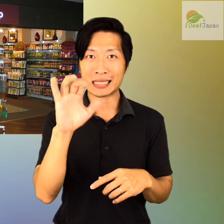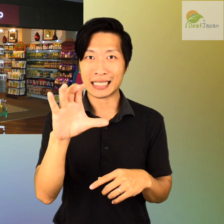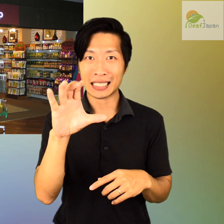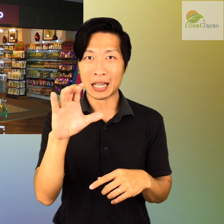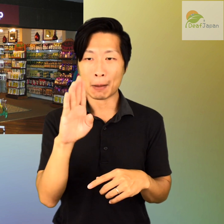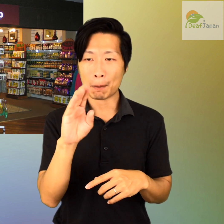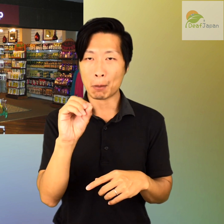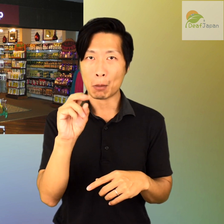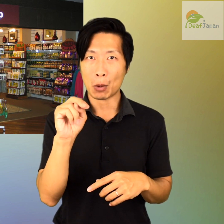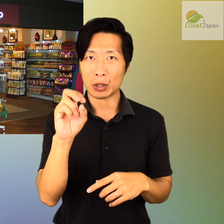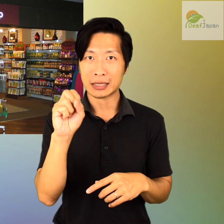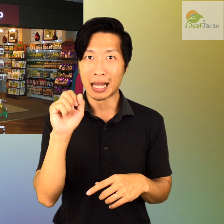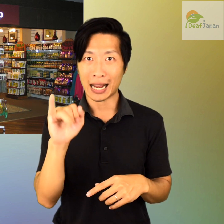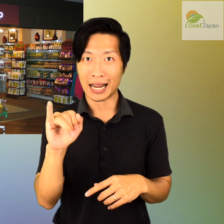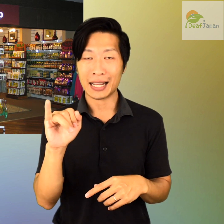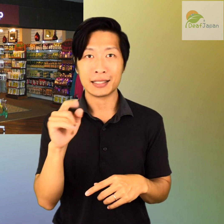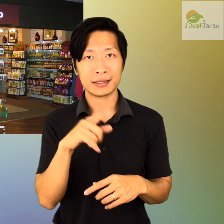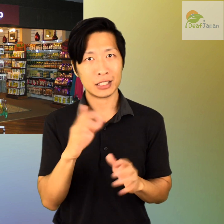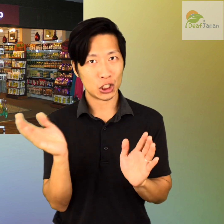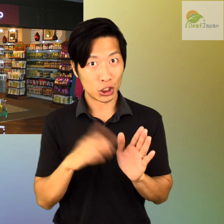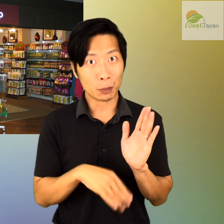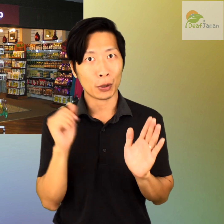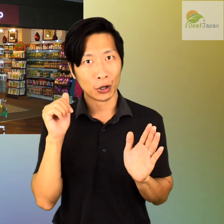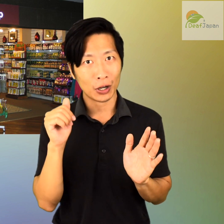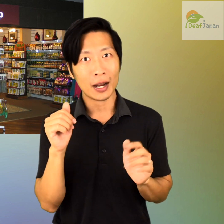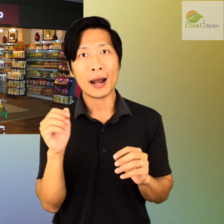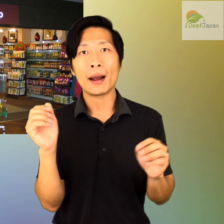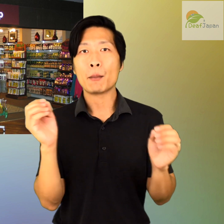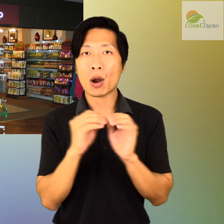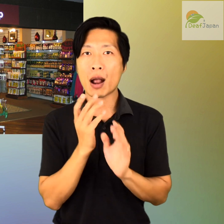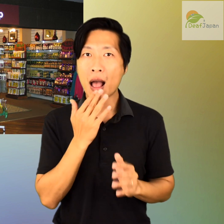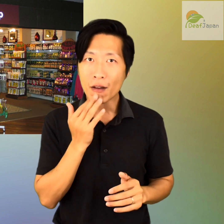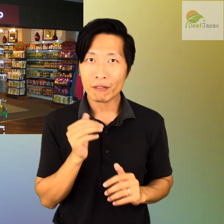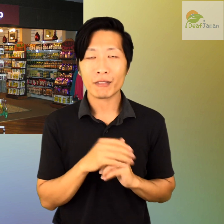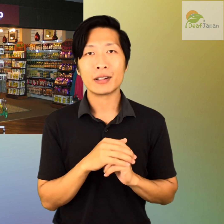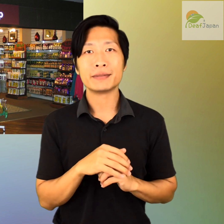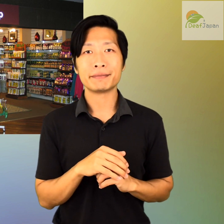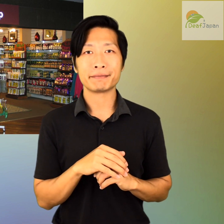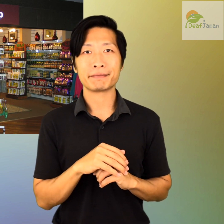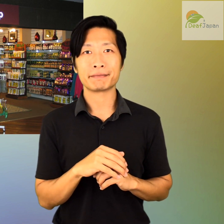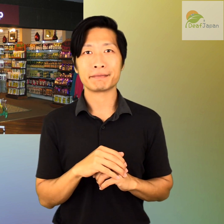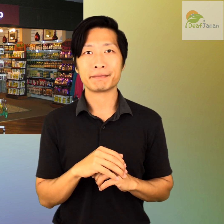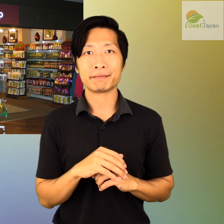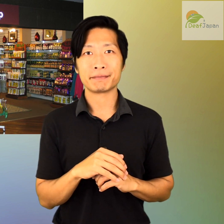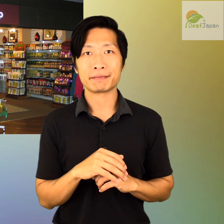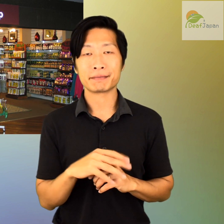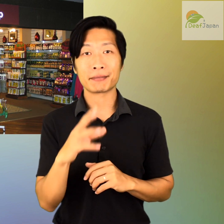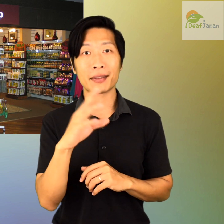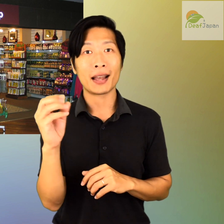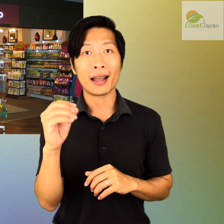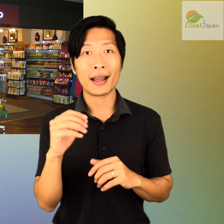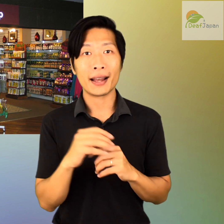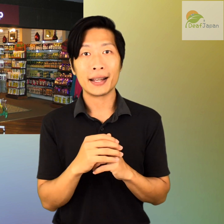Well, what do you think compared to the plastic bonsai? These are way cheaper and more colorful,